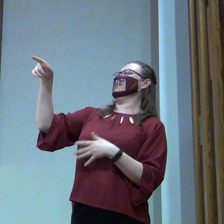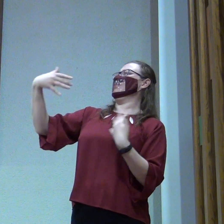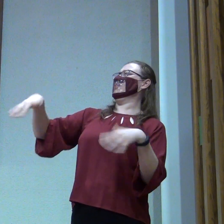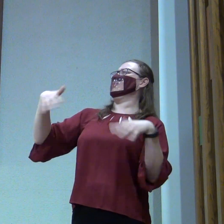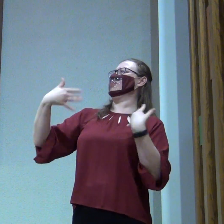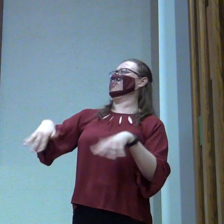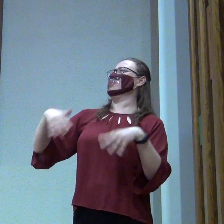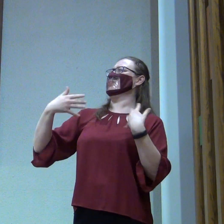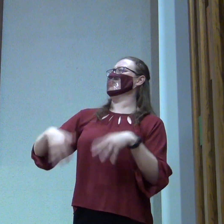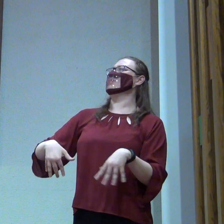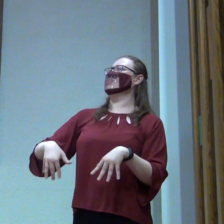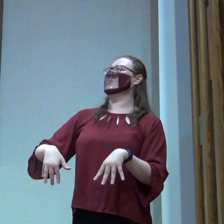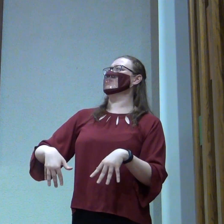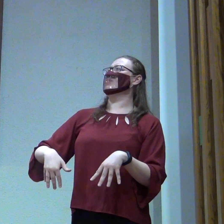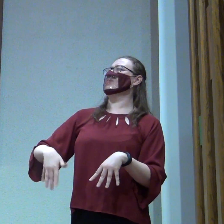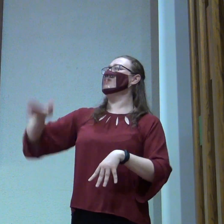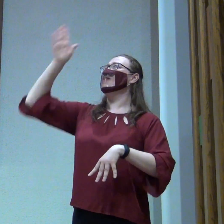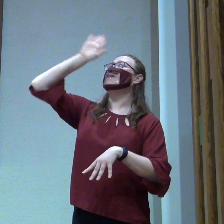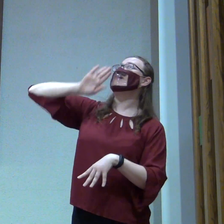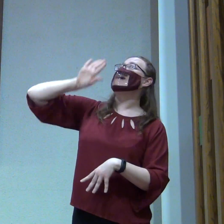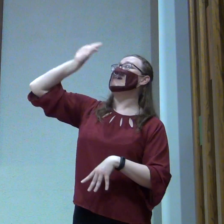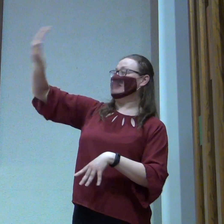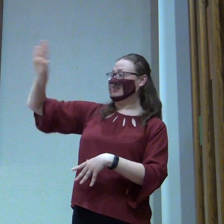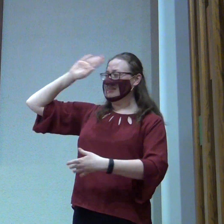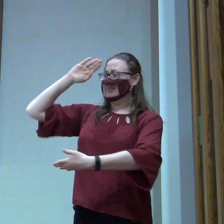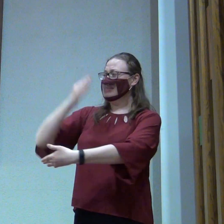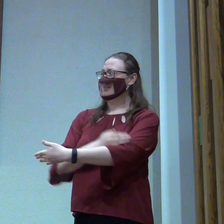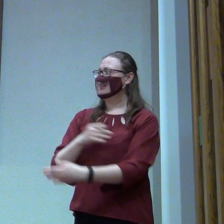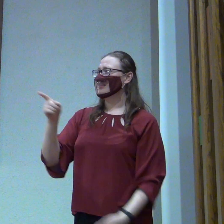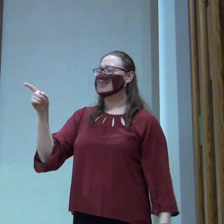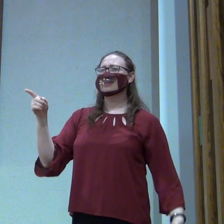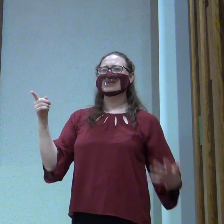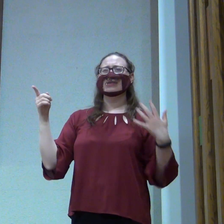he was the Son of God."